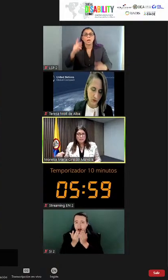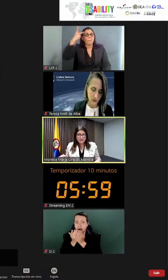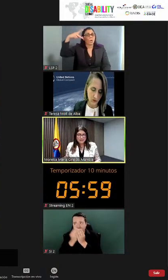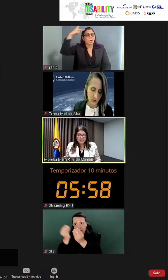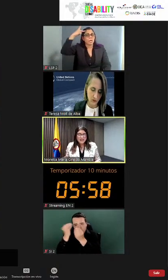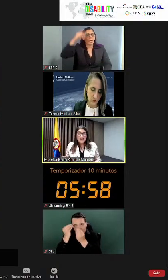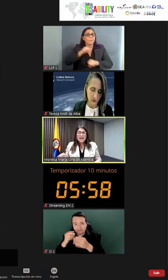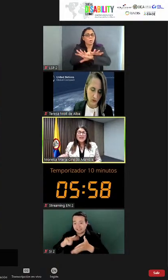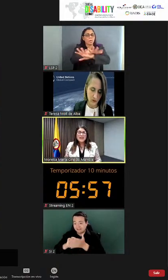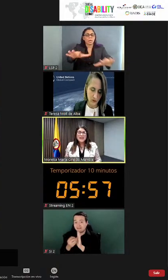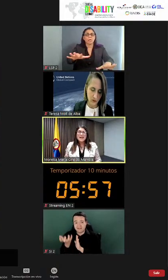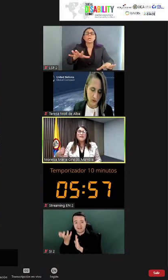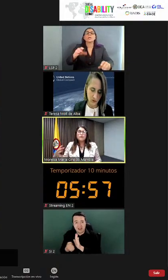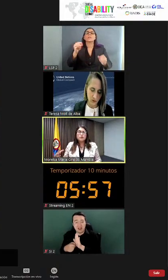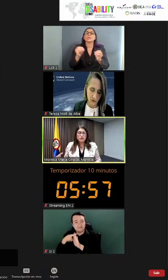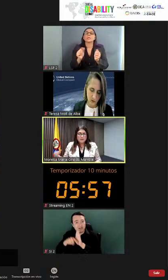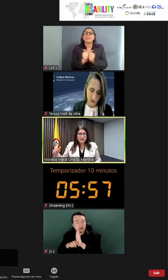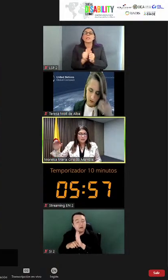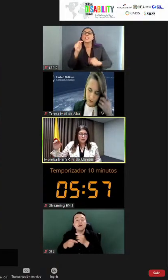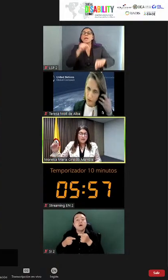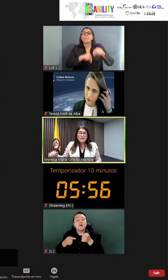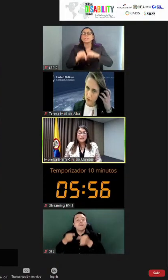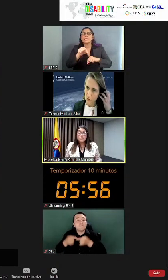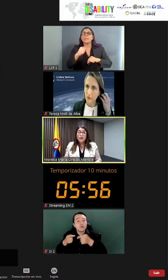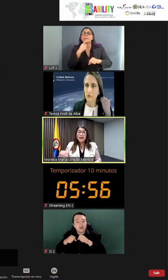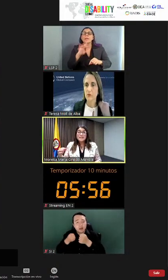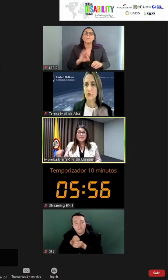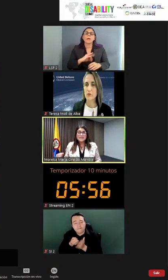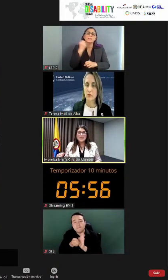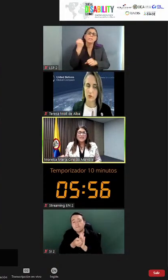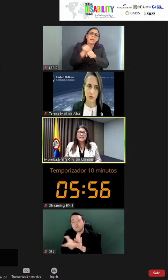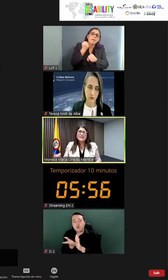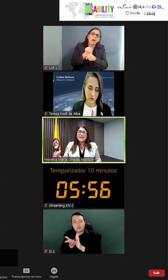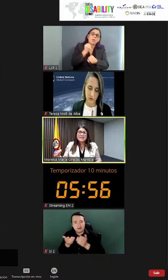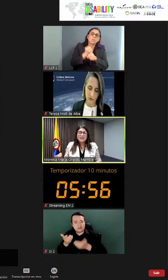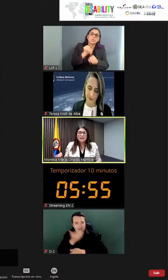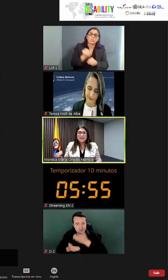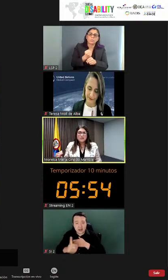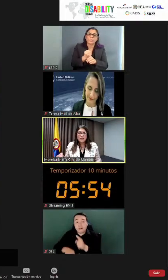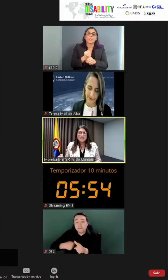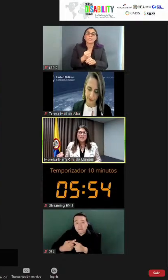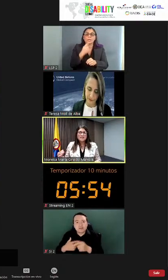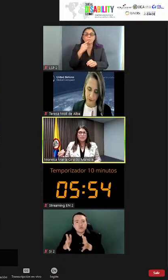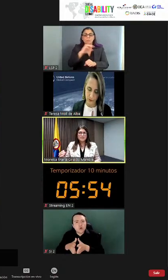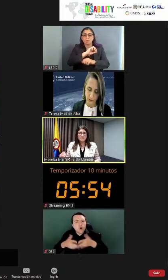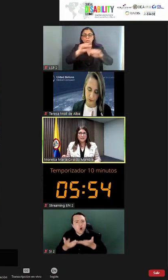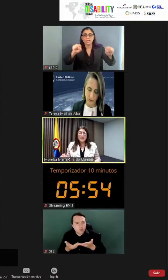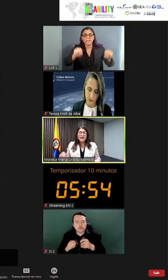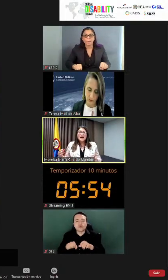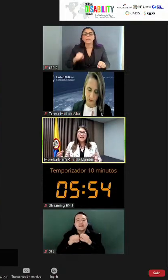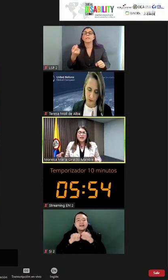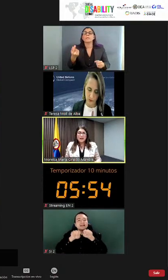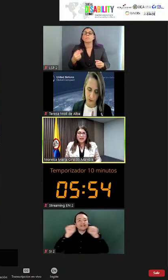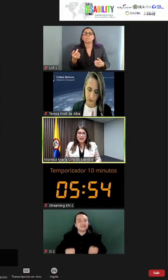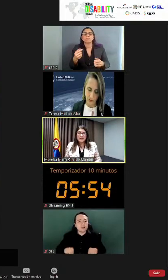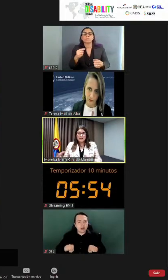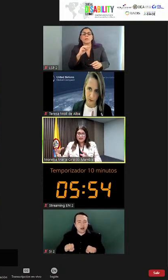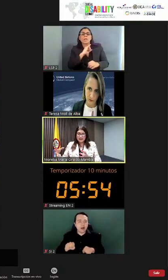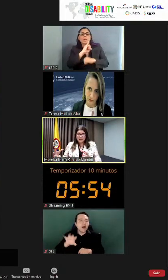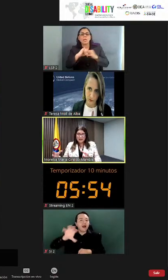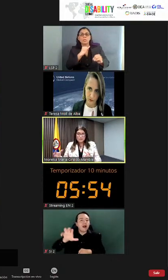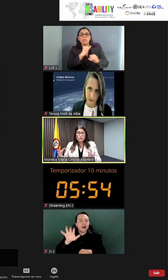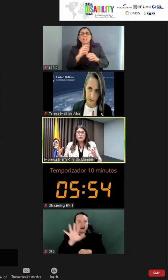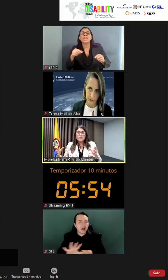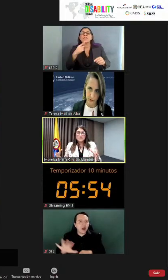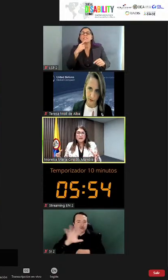articulating public policies of disability and the work of the social system